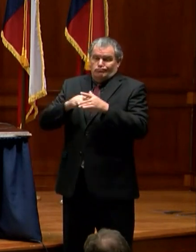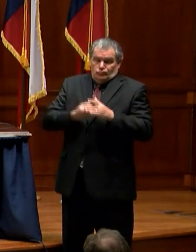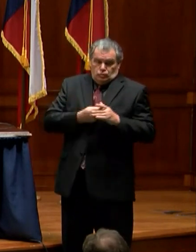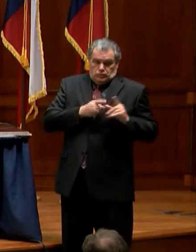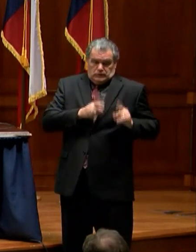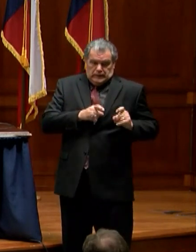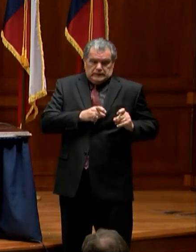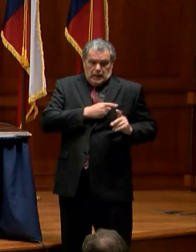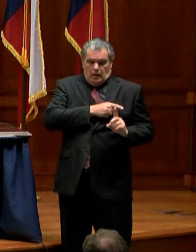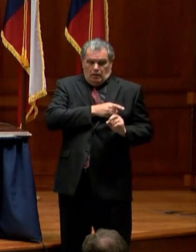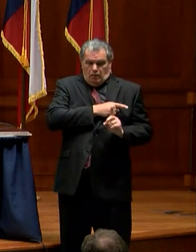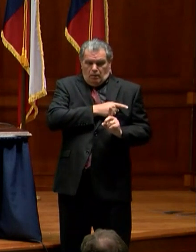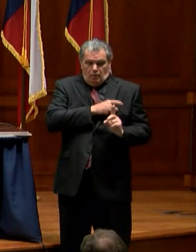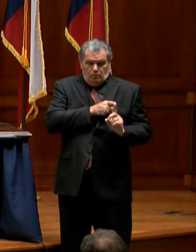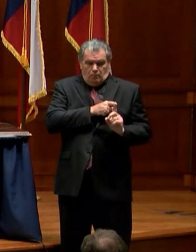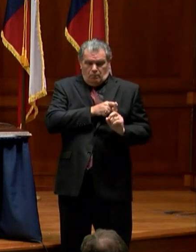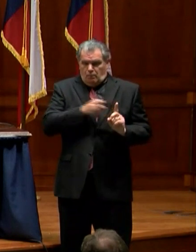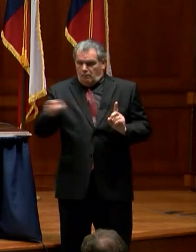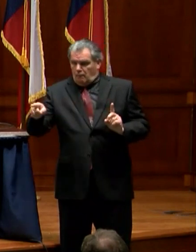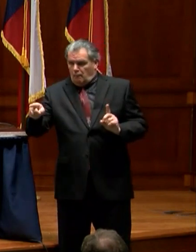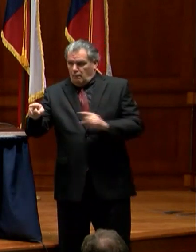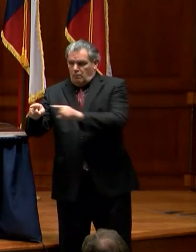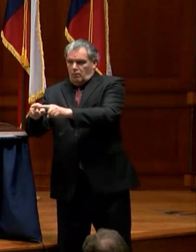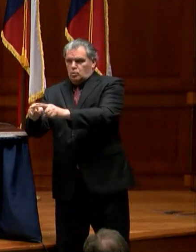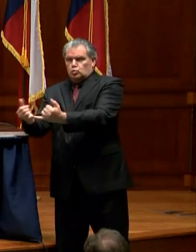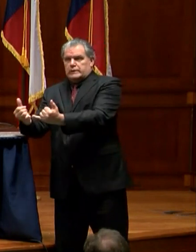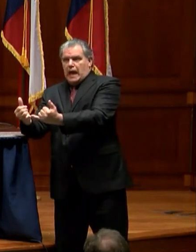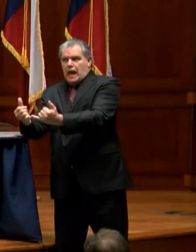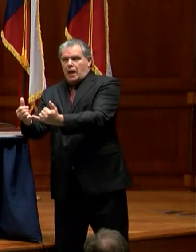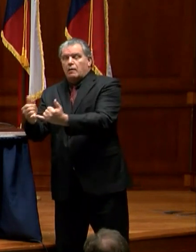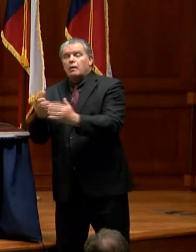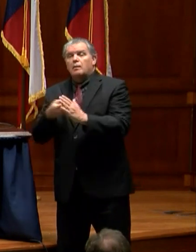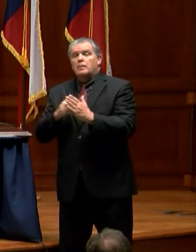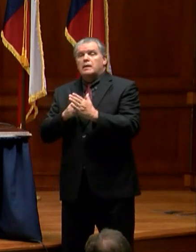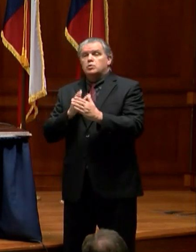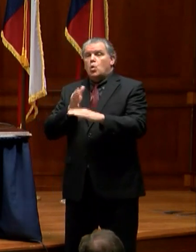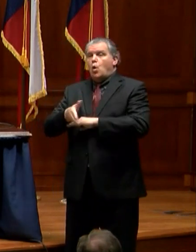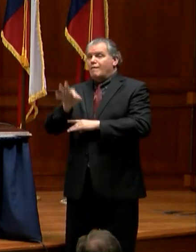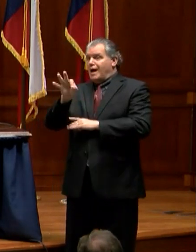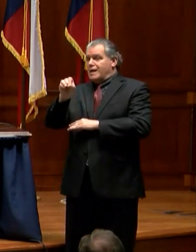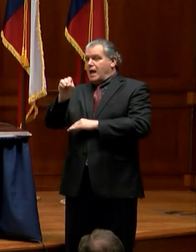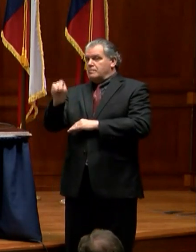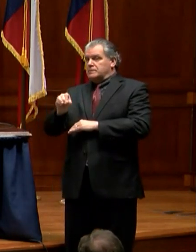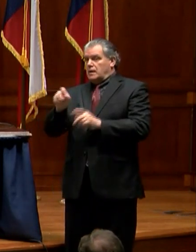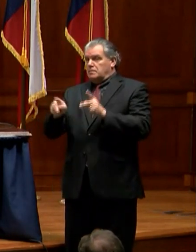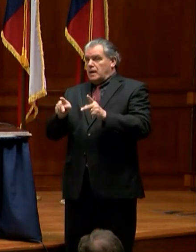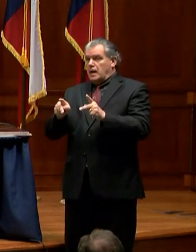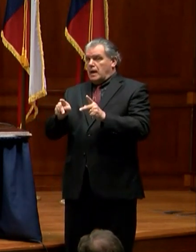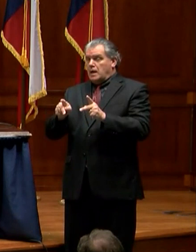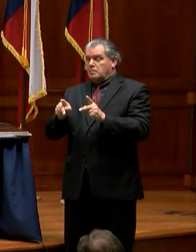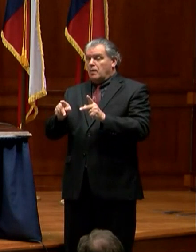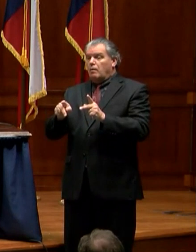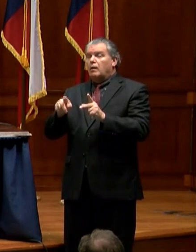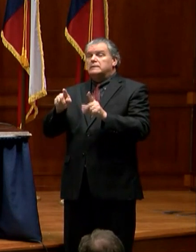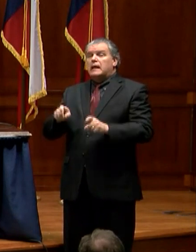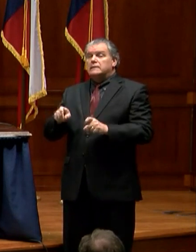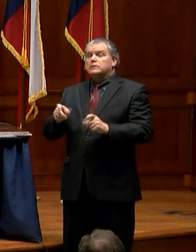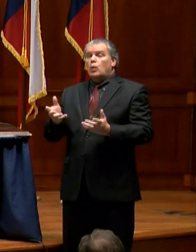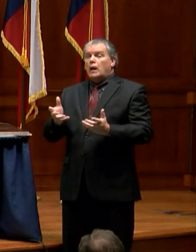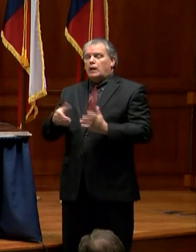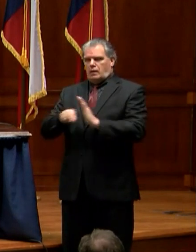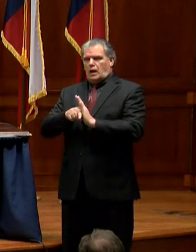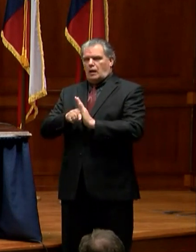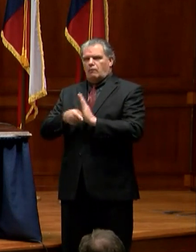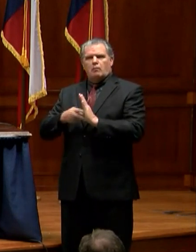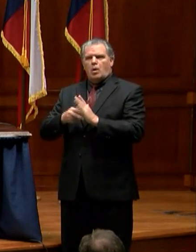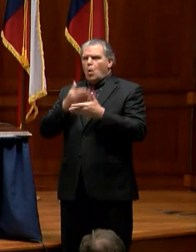today. And that is that more than 90% of the people who are tested in Texas test negative, which means they don't have